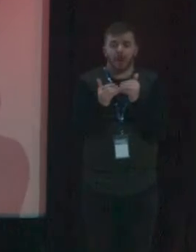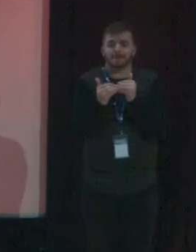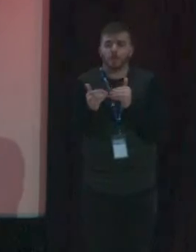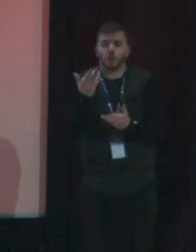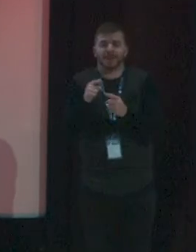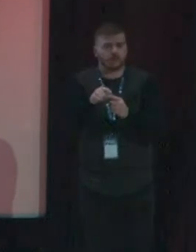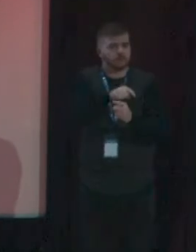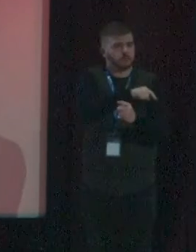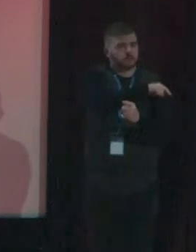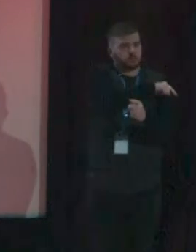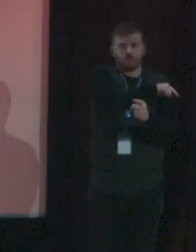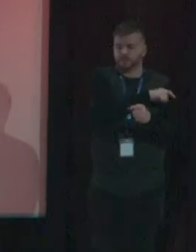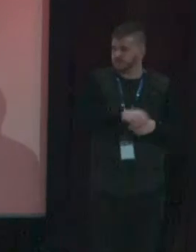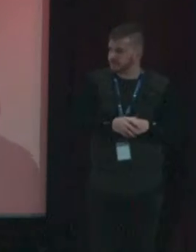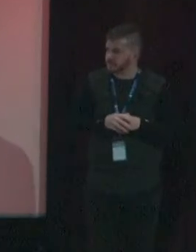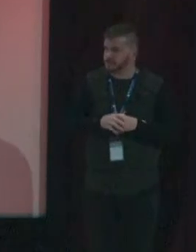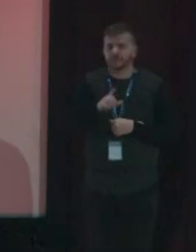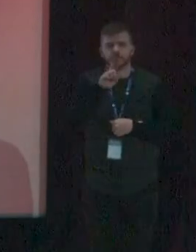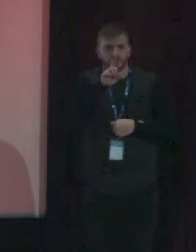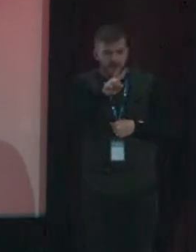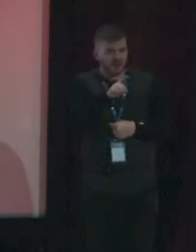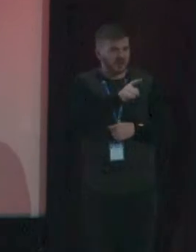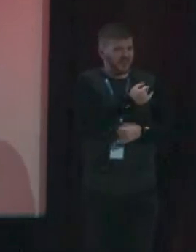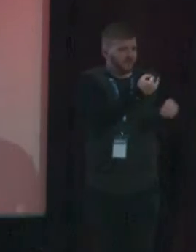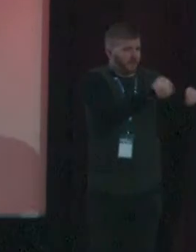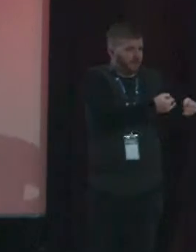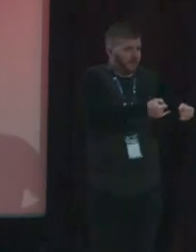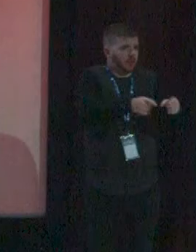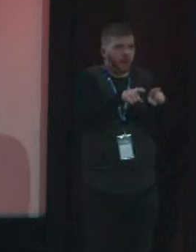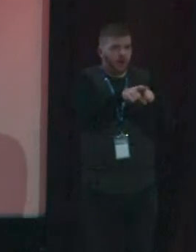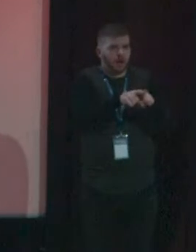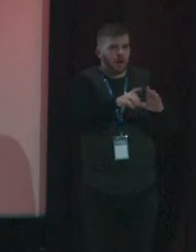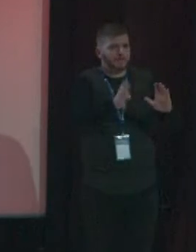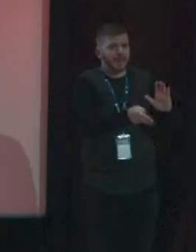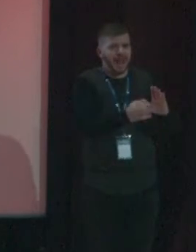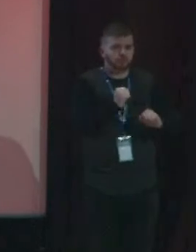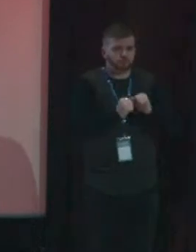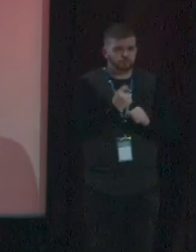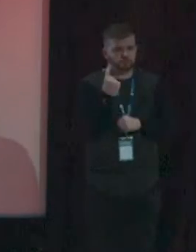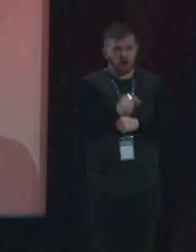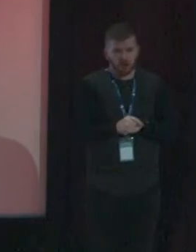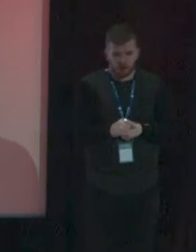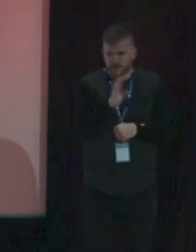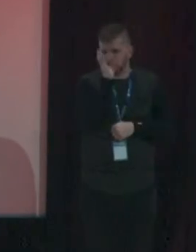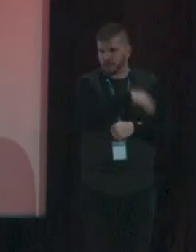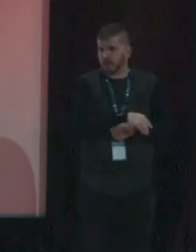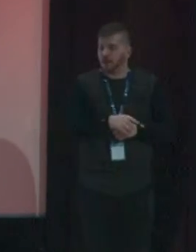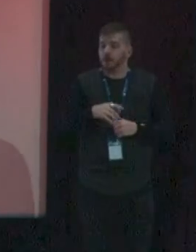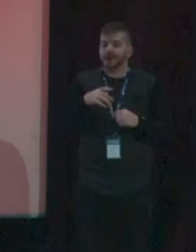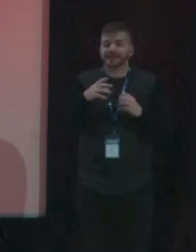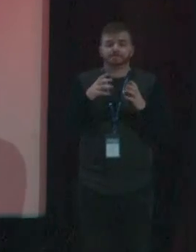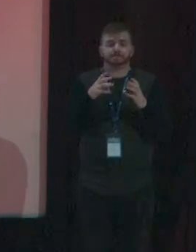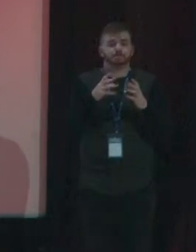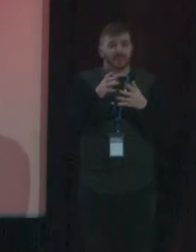of the point and clicks had done beforehand, except for ones that had failed horribly like Blade Runner. But let's not go there. So the way I did it was to